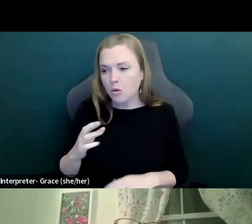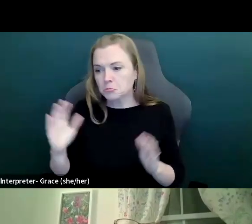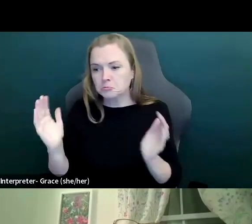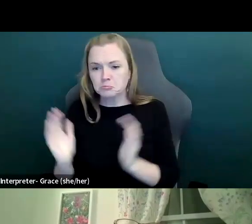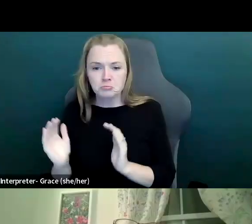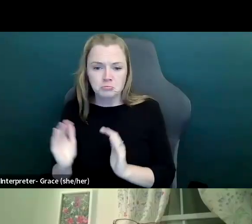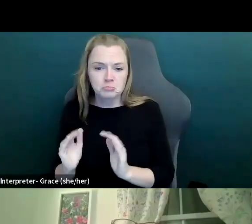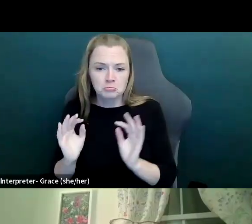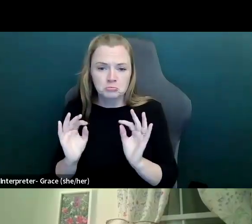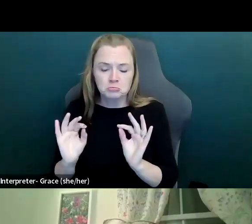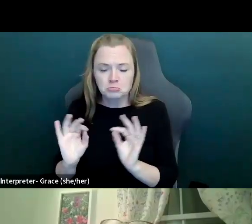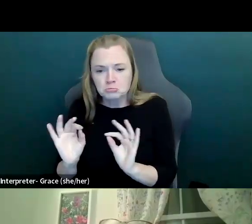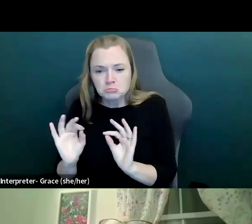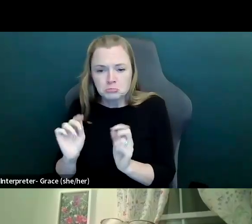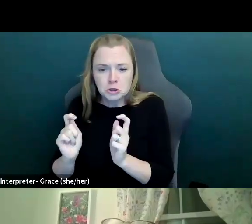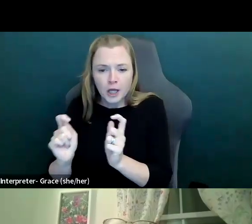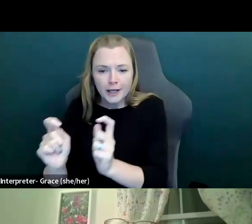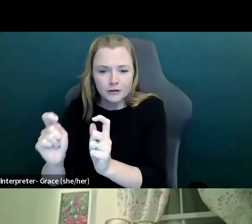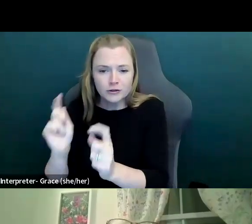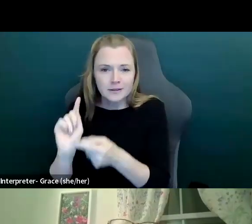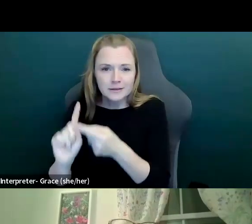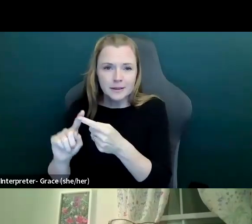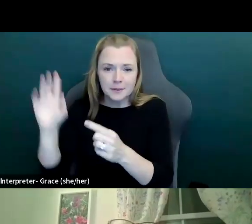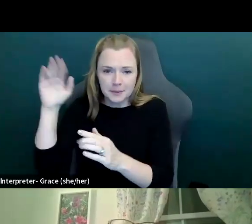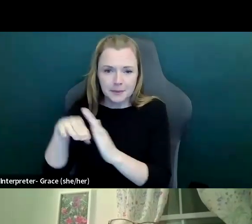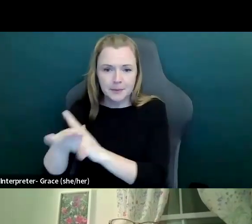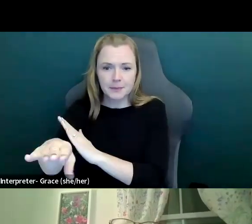swings until they kind of level out.